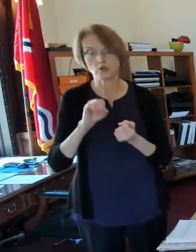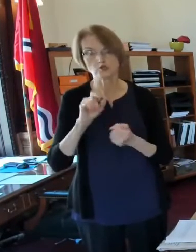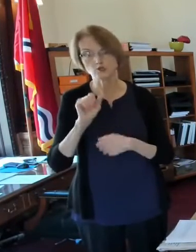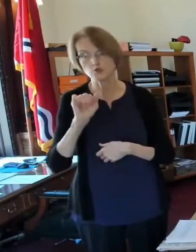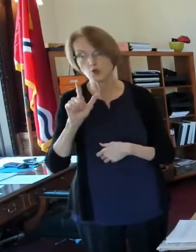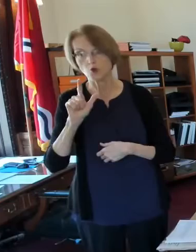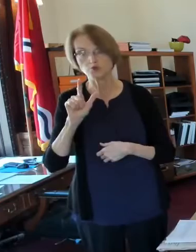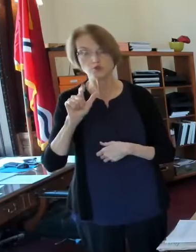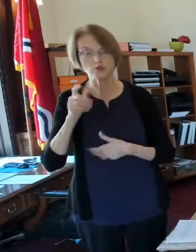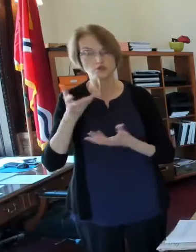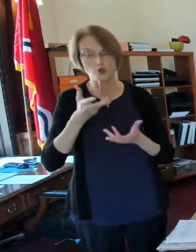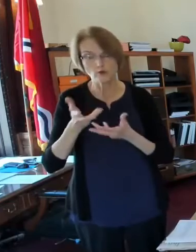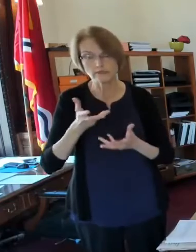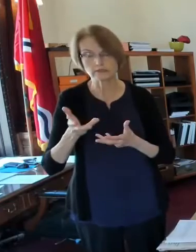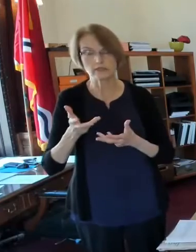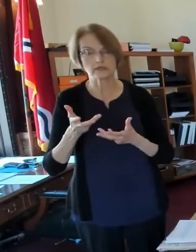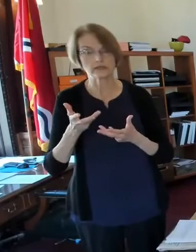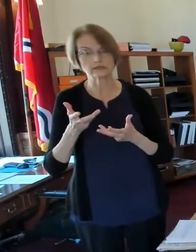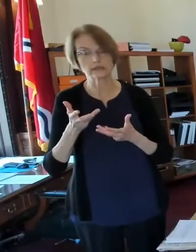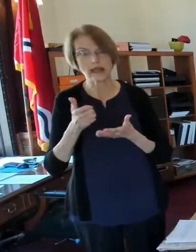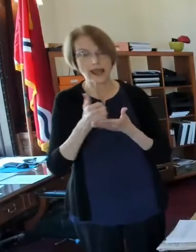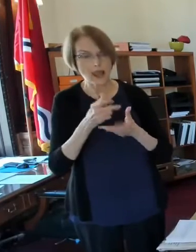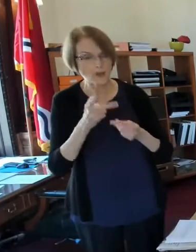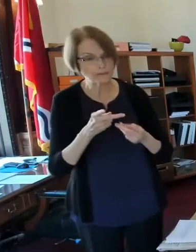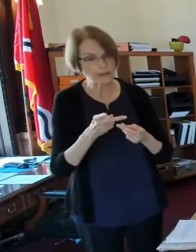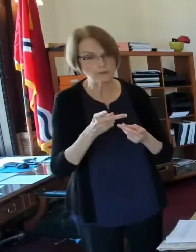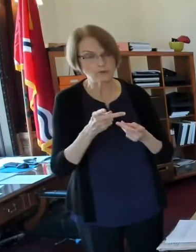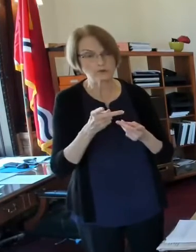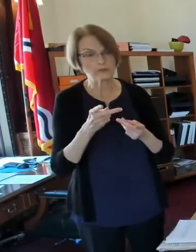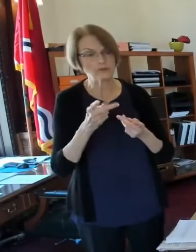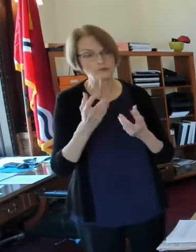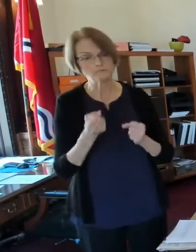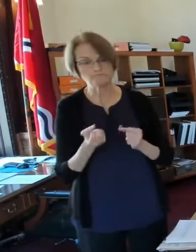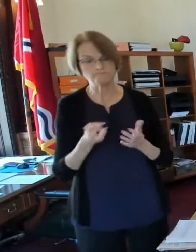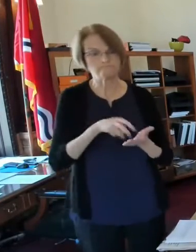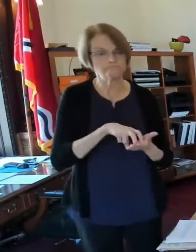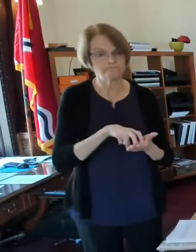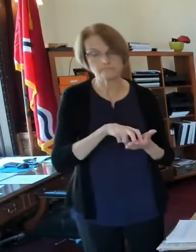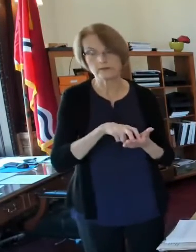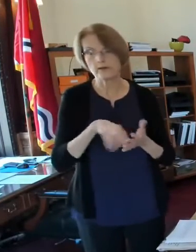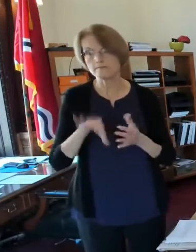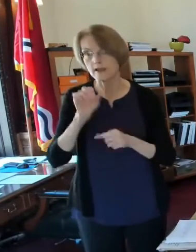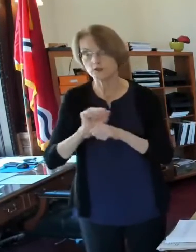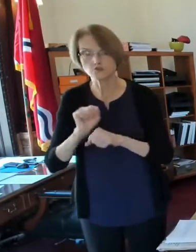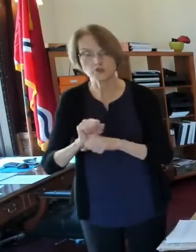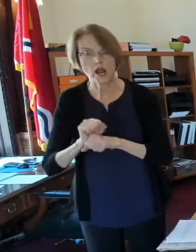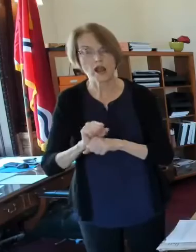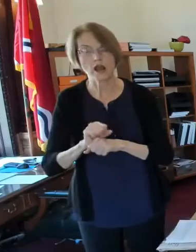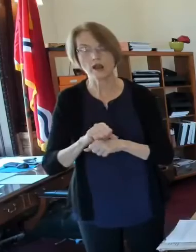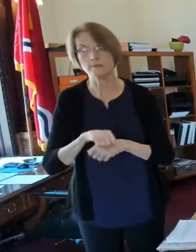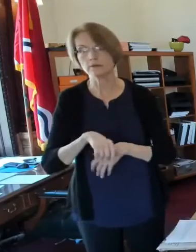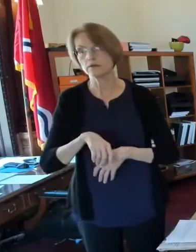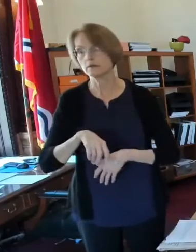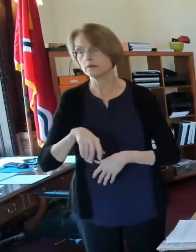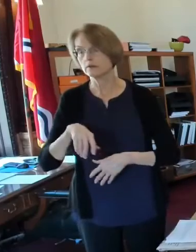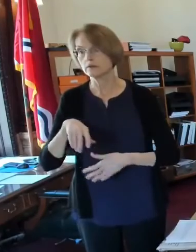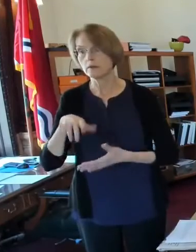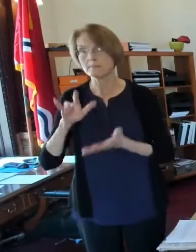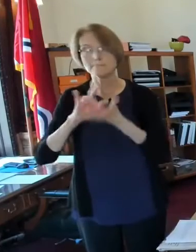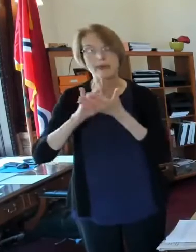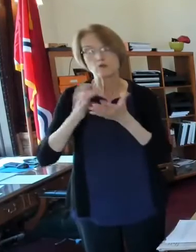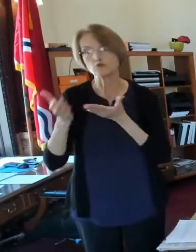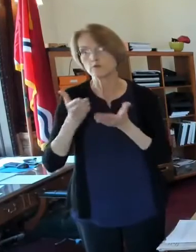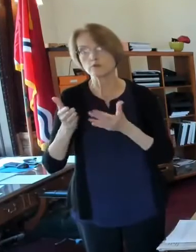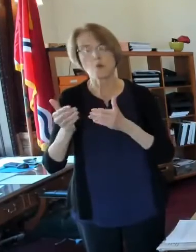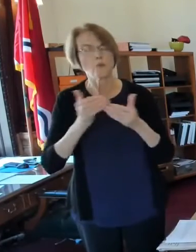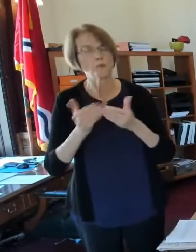come along with that housing in order to help people get back on their feet, get employed, get medical services,